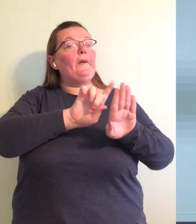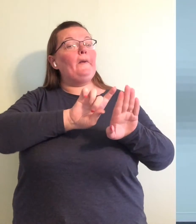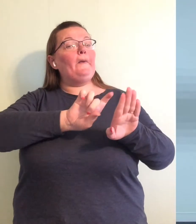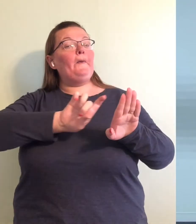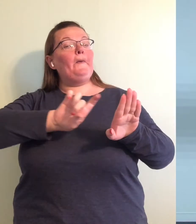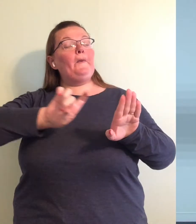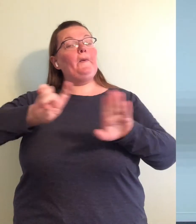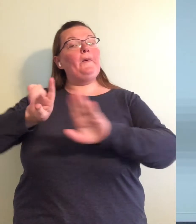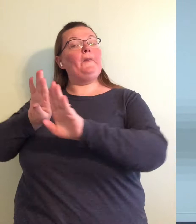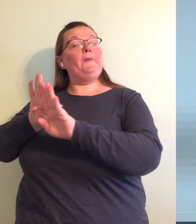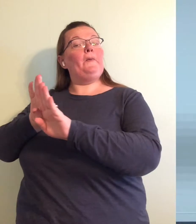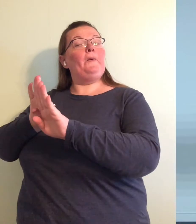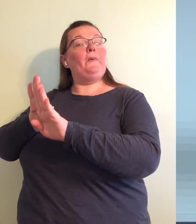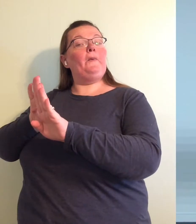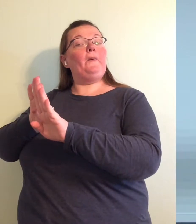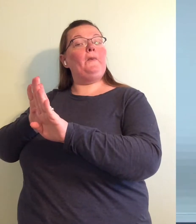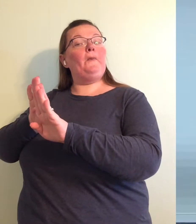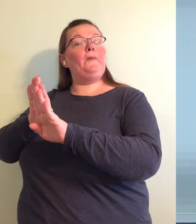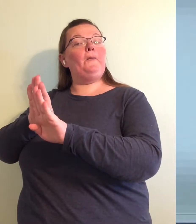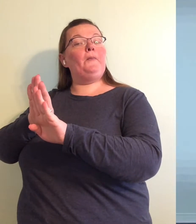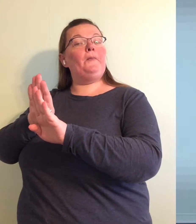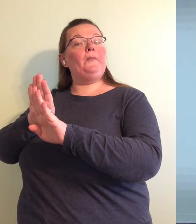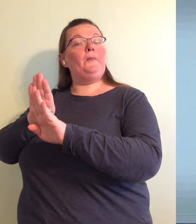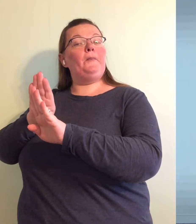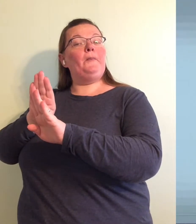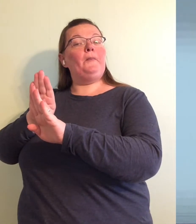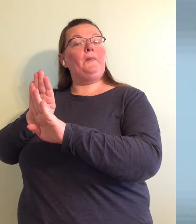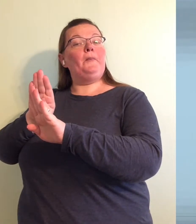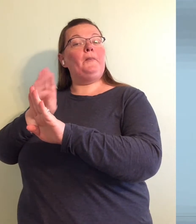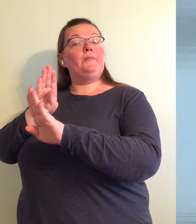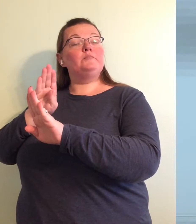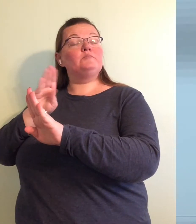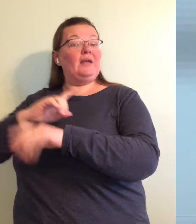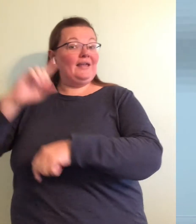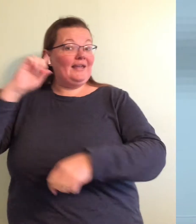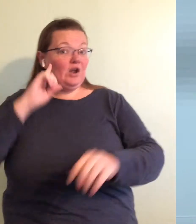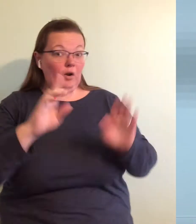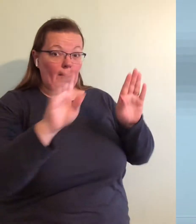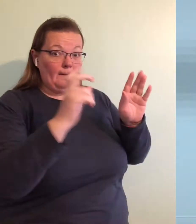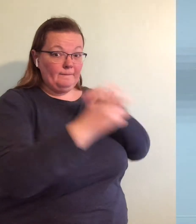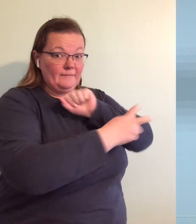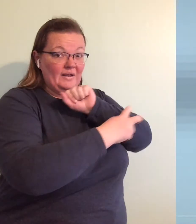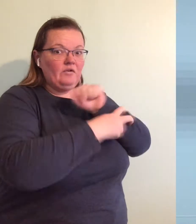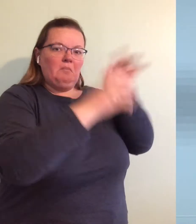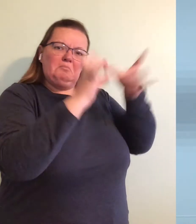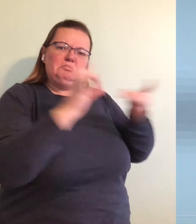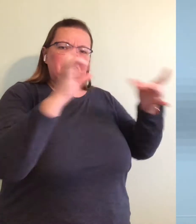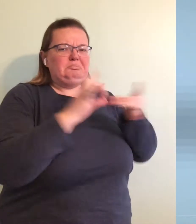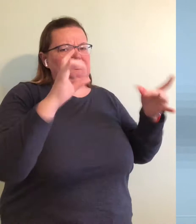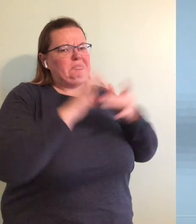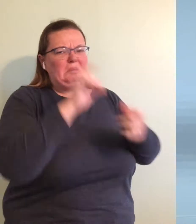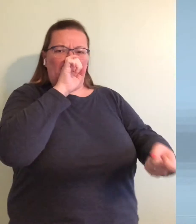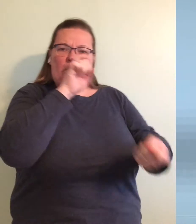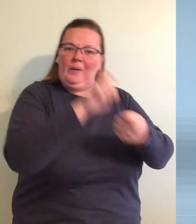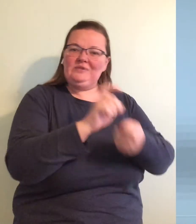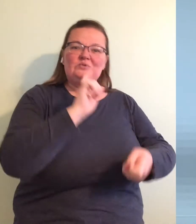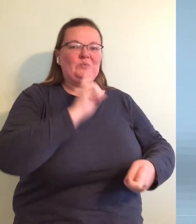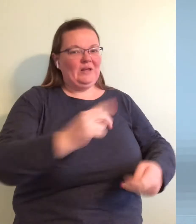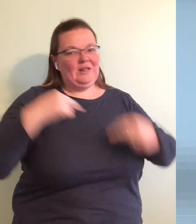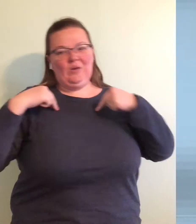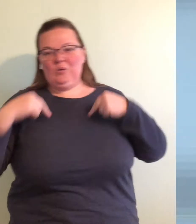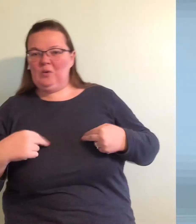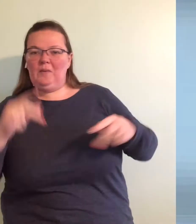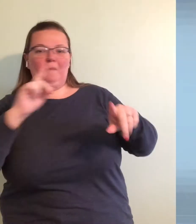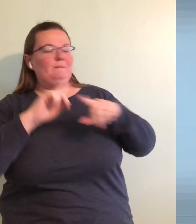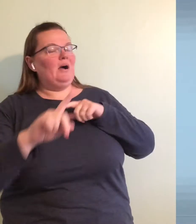handle. And just before Mr. Beaver had begun telling them that the White Witch wasn't really a human at all, but half